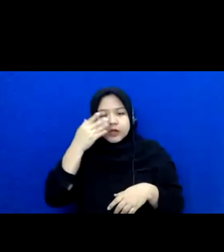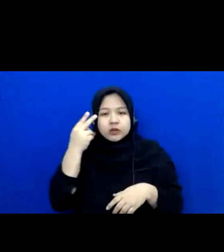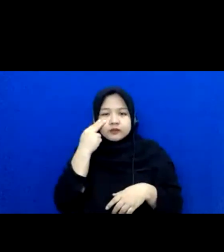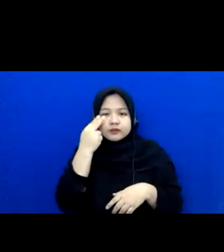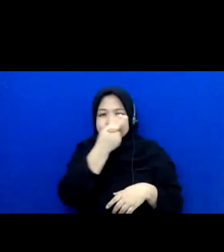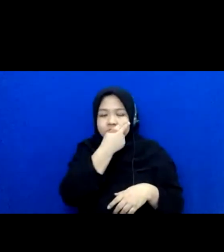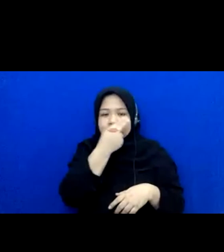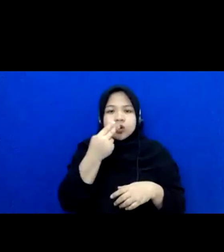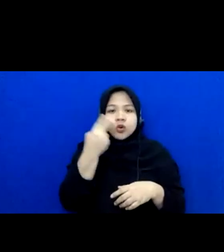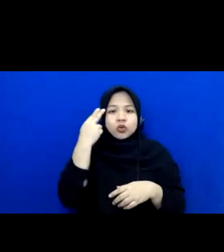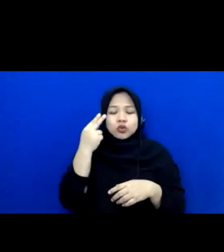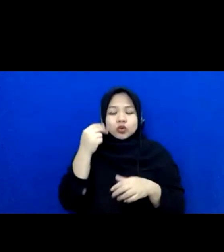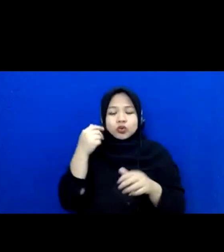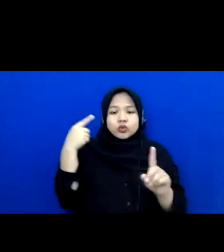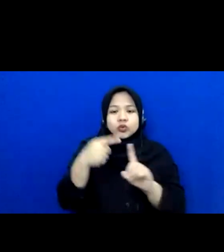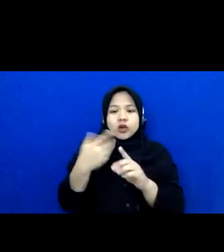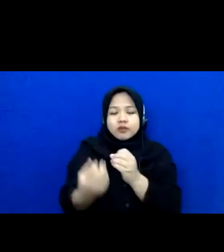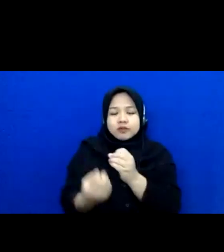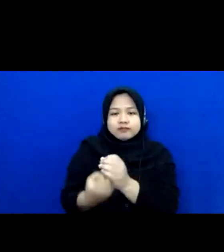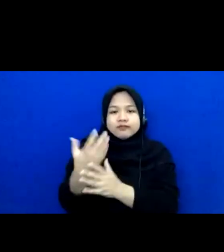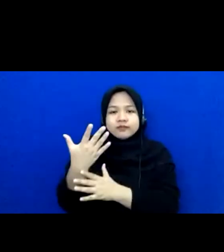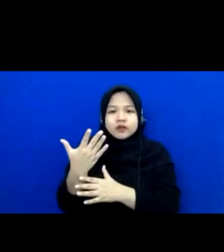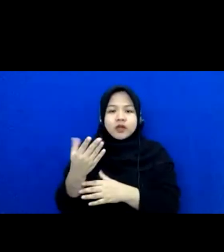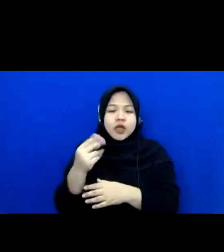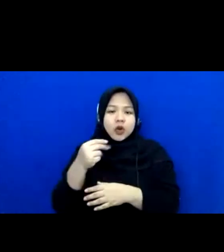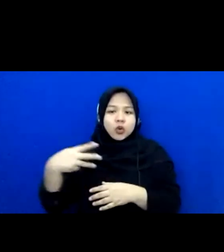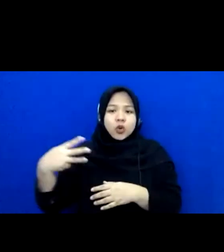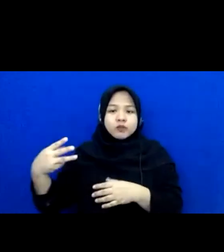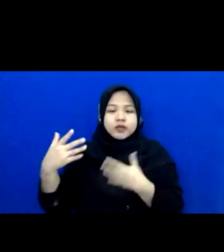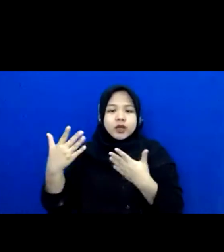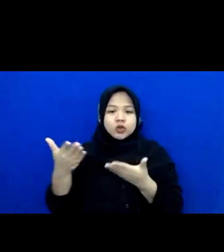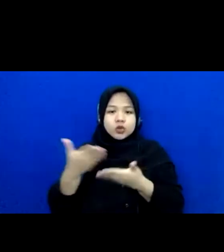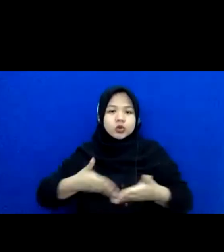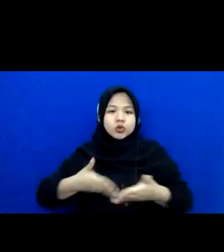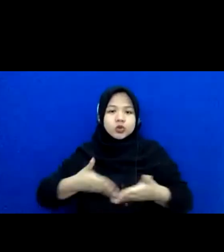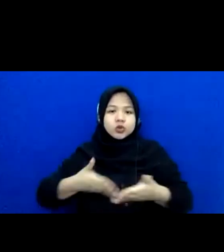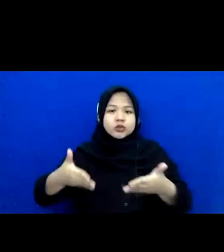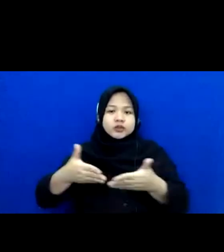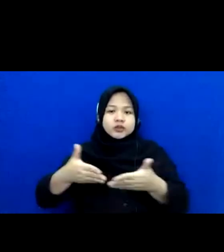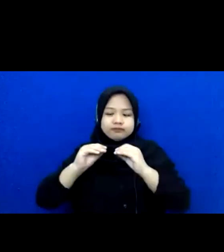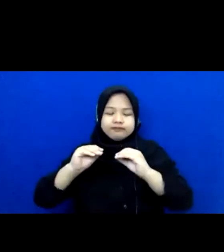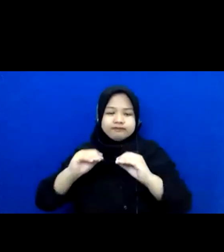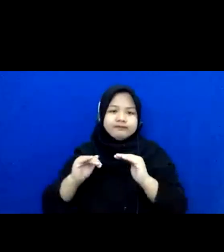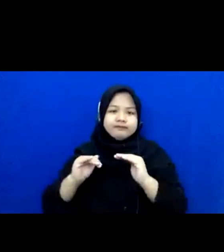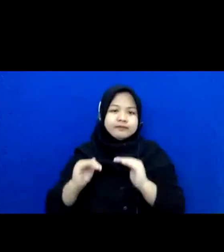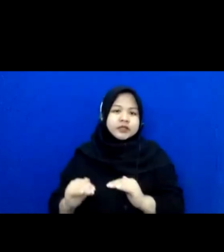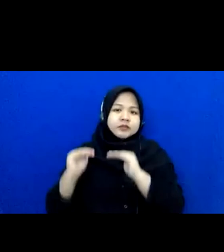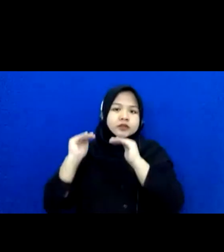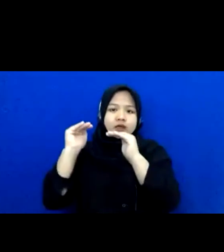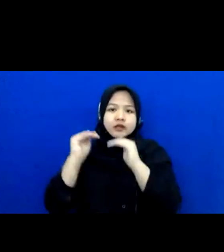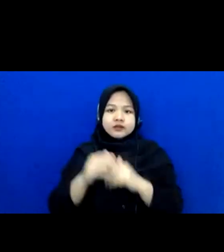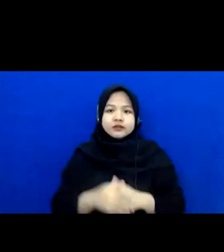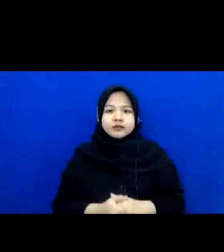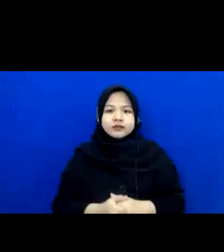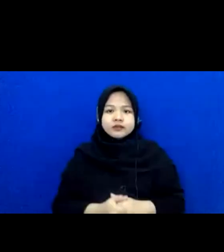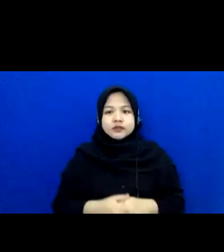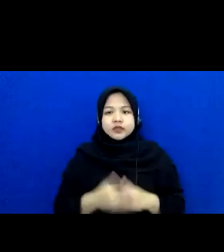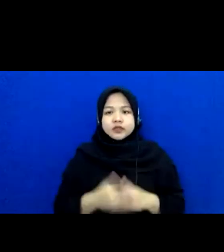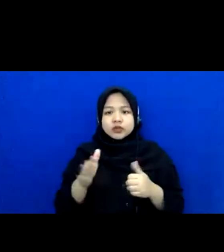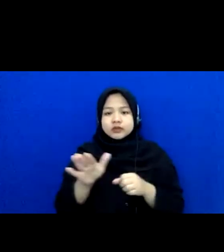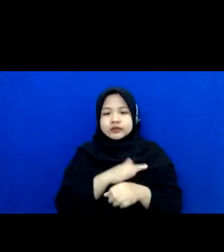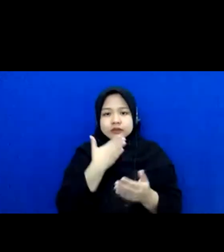economic and socio-cultural outcomes and educational outcomes as well. Thanks, TJ.